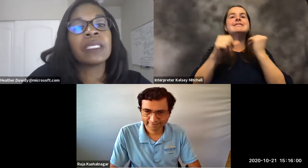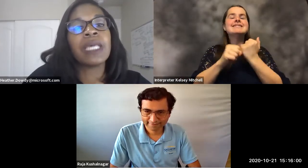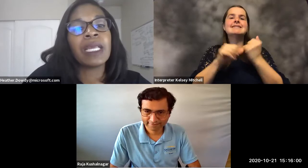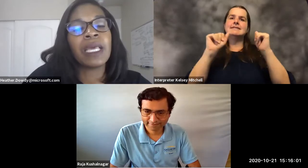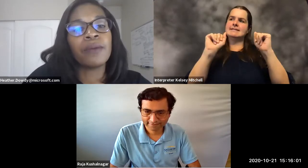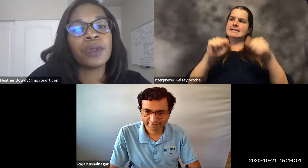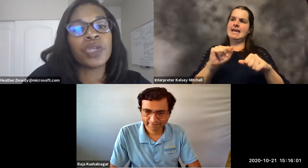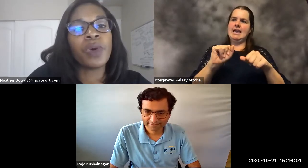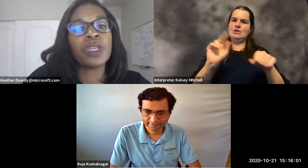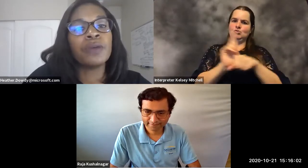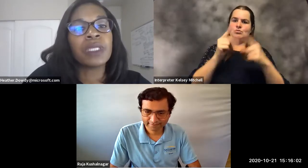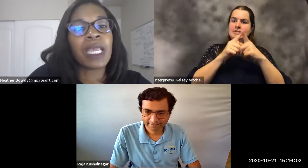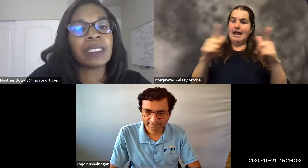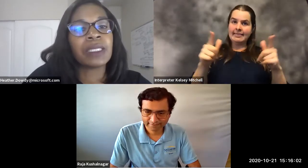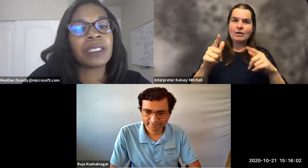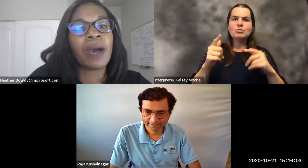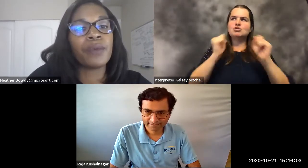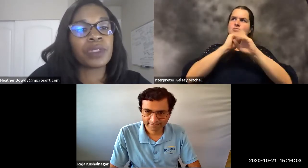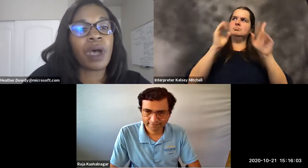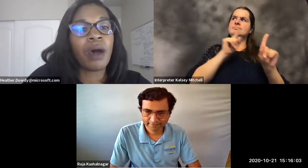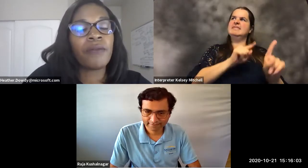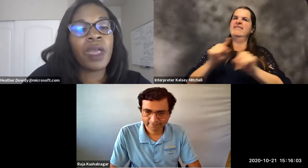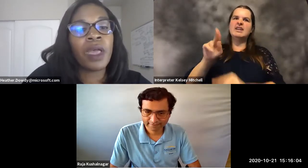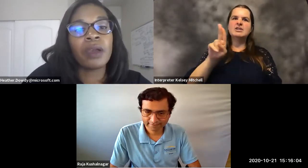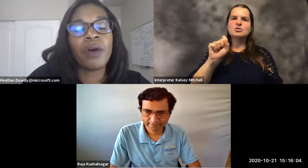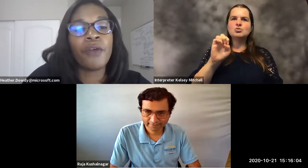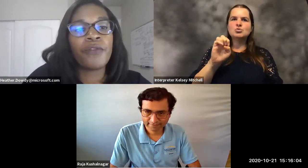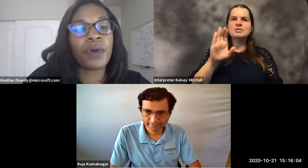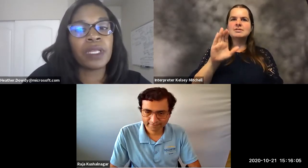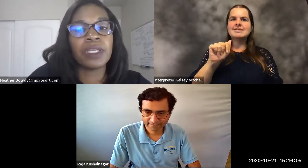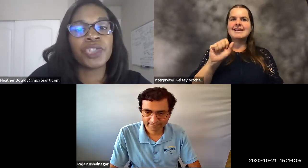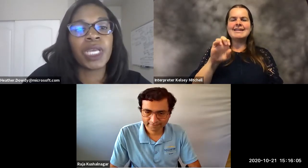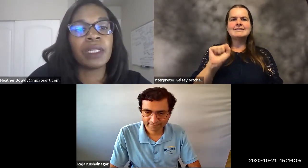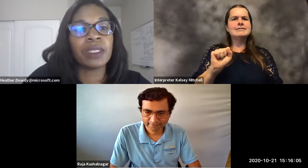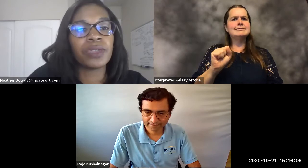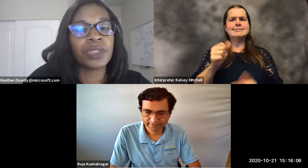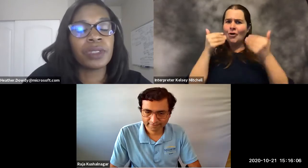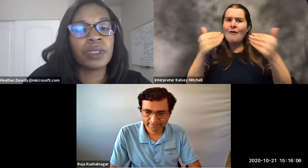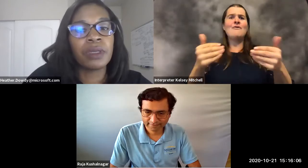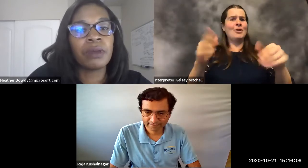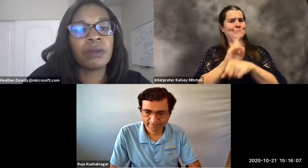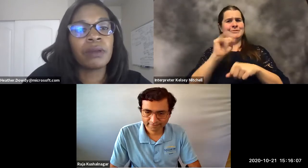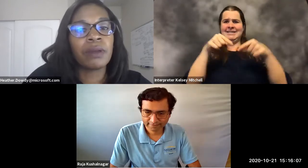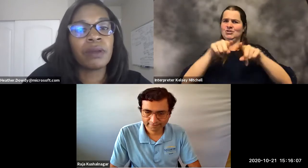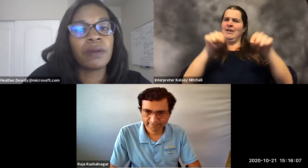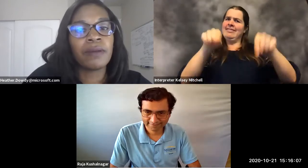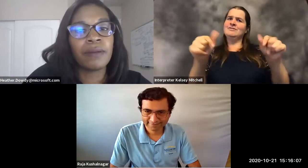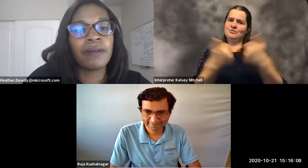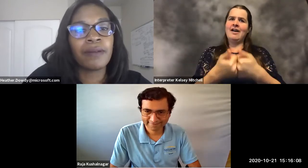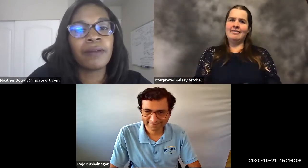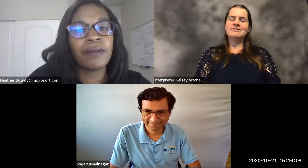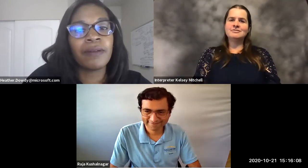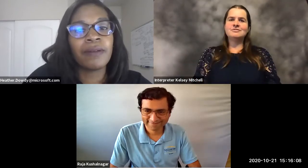use sign language and what use cases that would solve, go for it in this challenge.